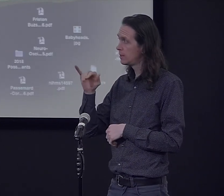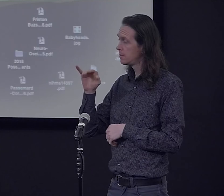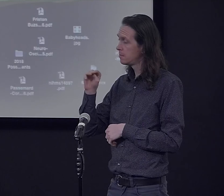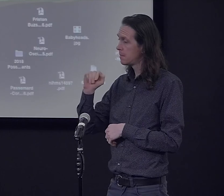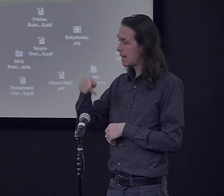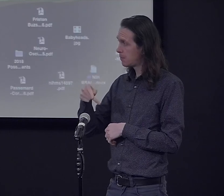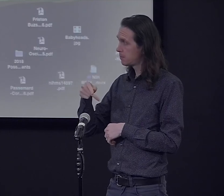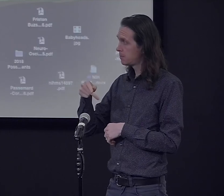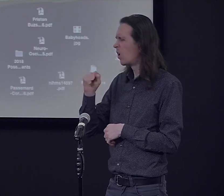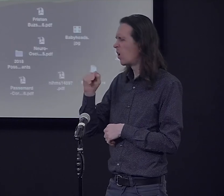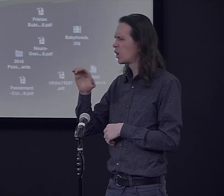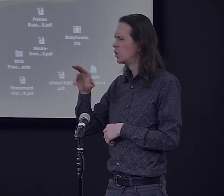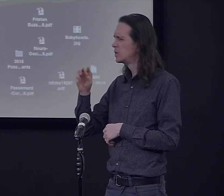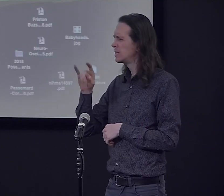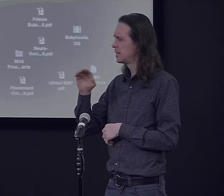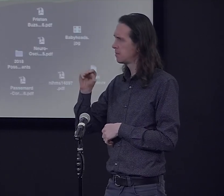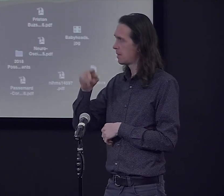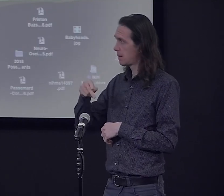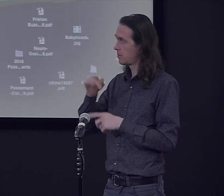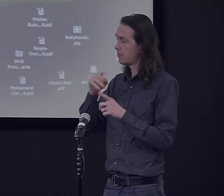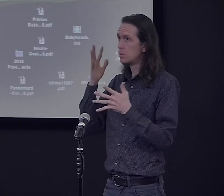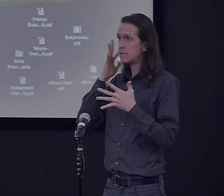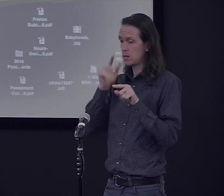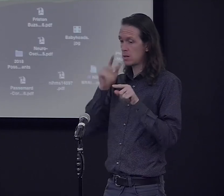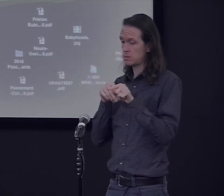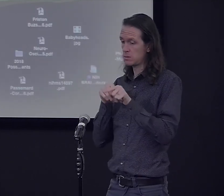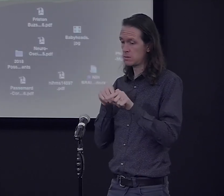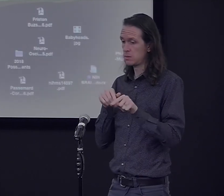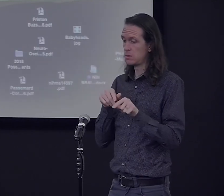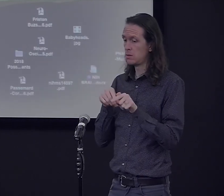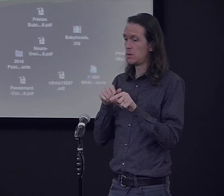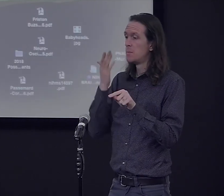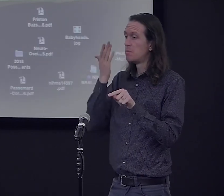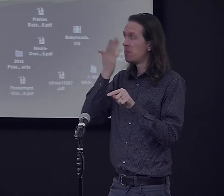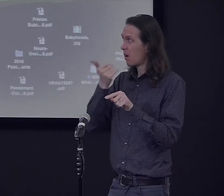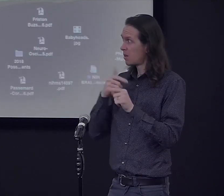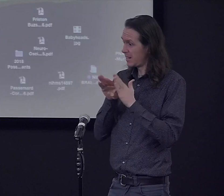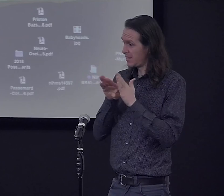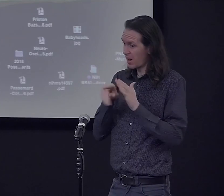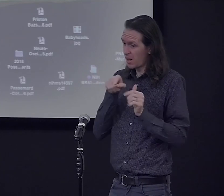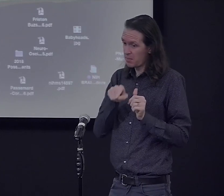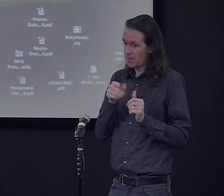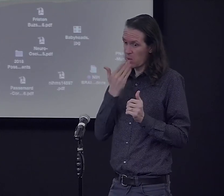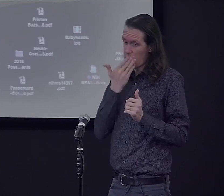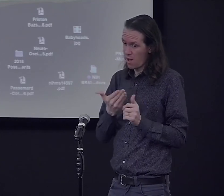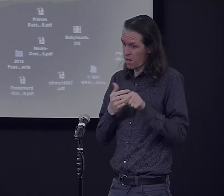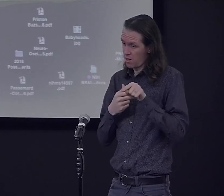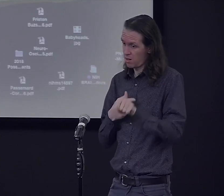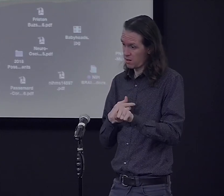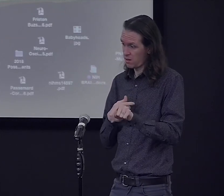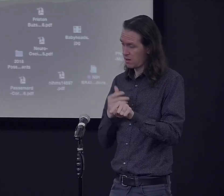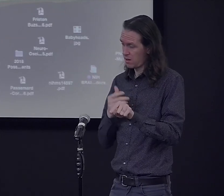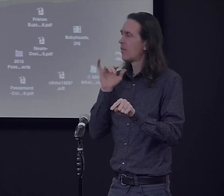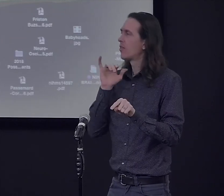tuned auditory map or acoustic map i should say um for those particular sounds